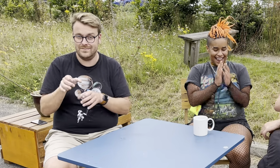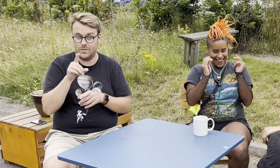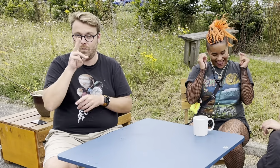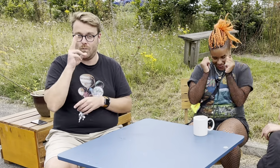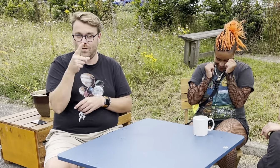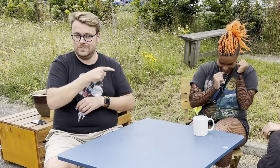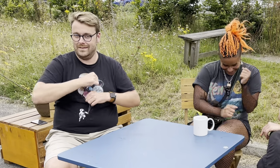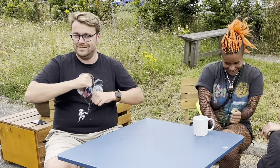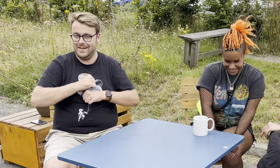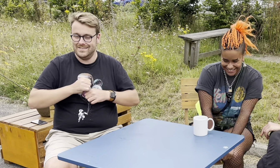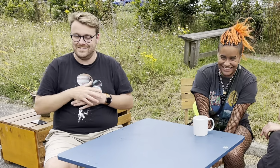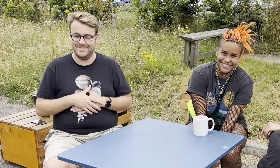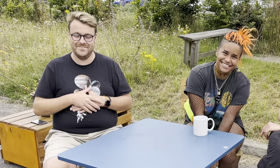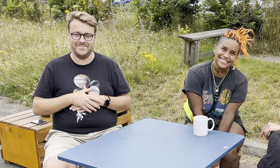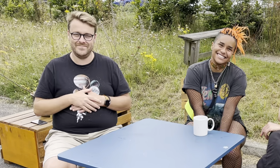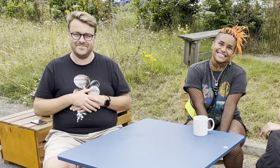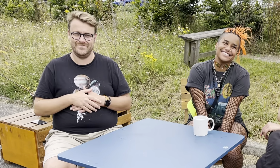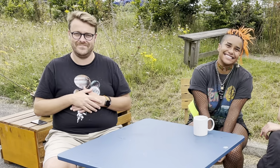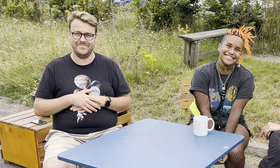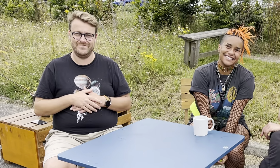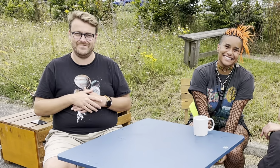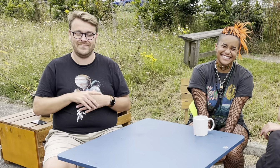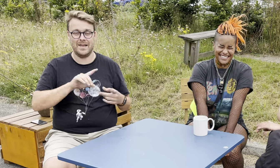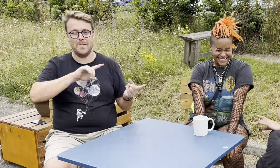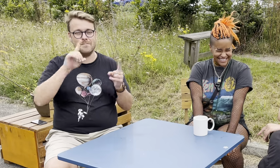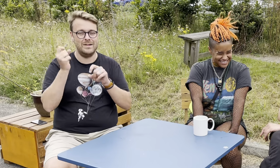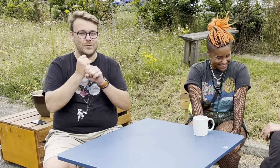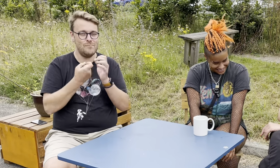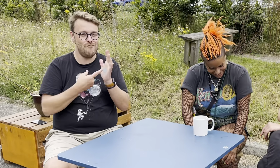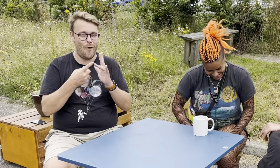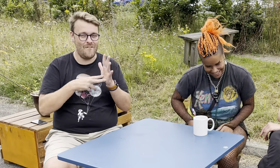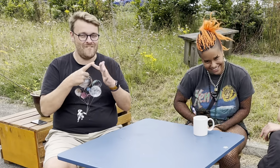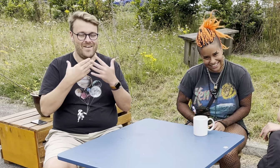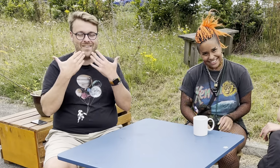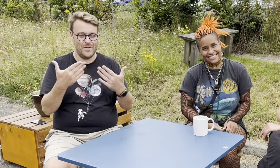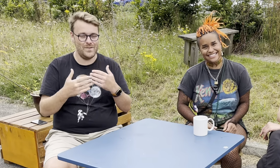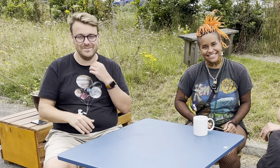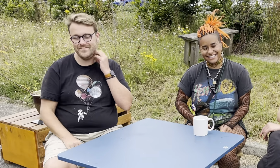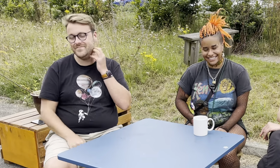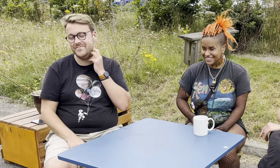And now into the Grove, back we go. Thank you both. Thank you. Thank you.